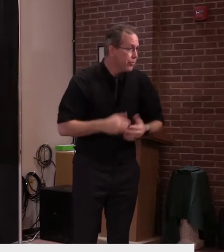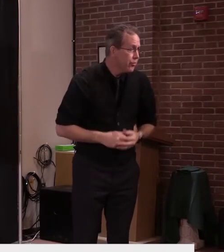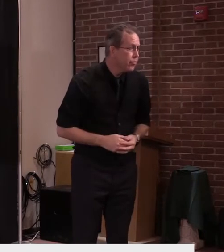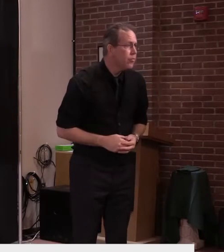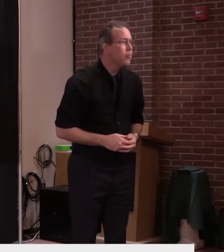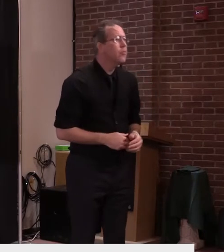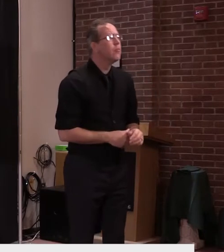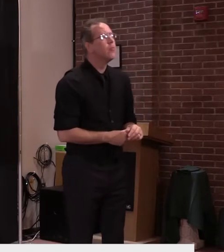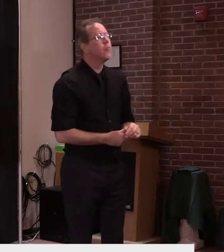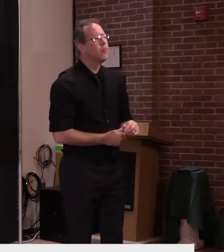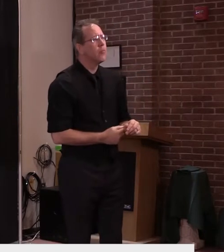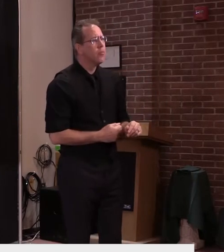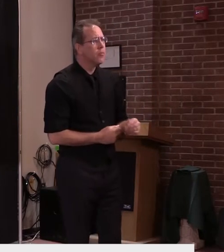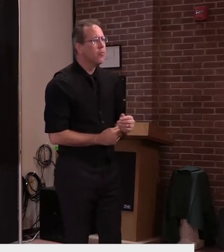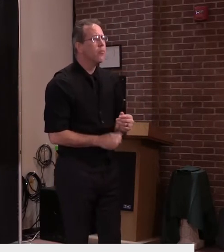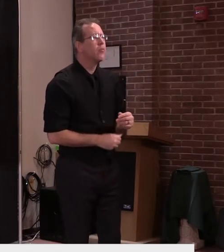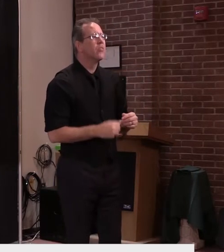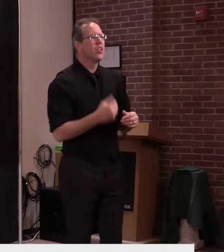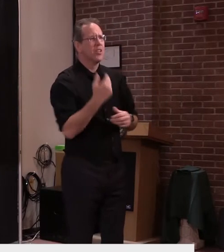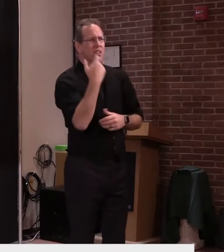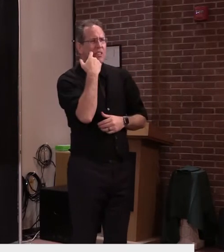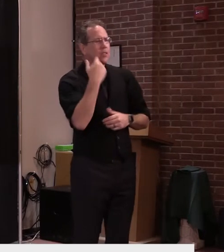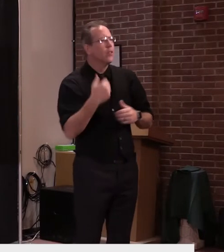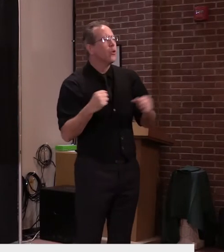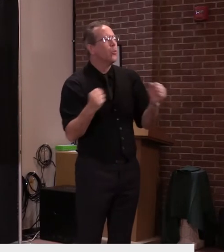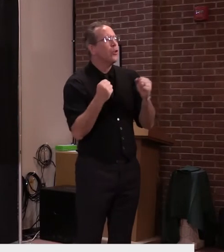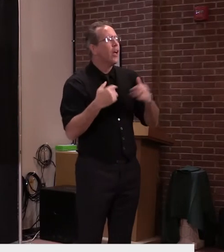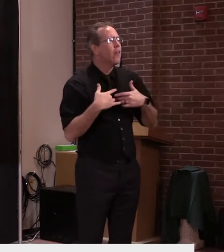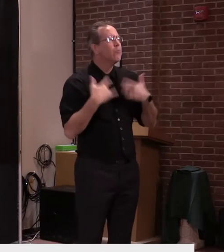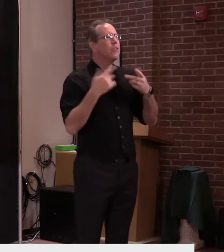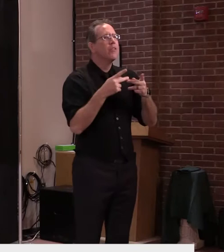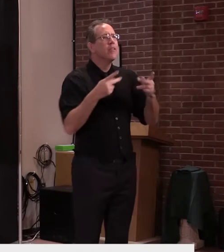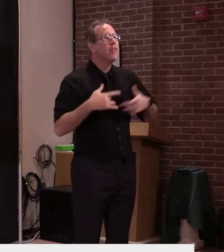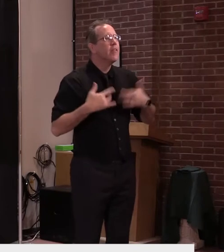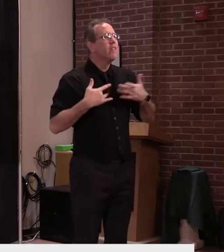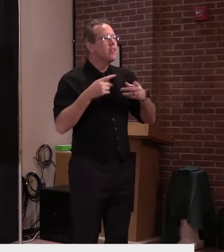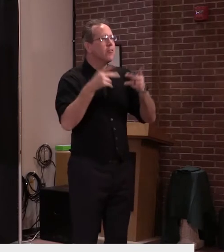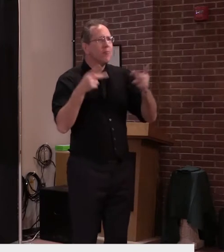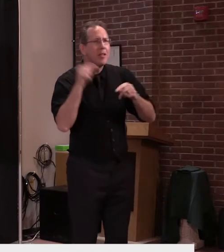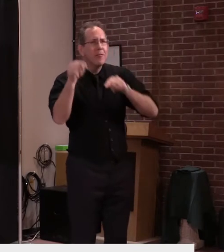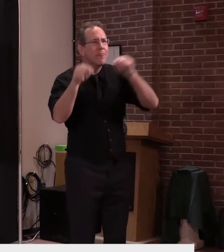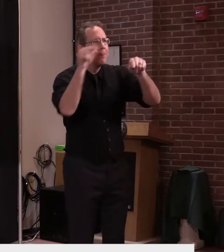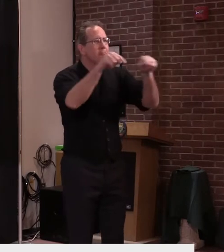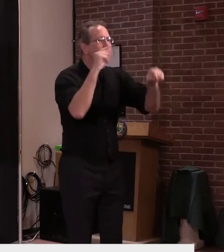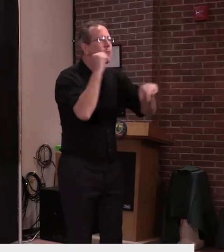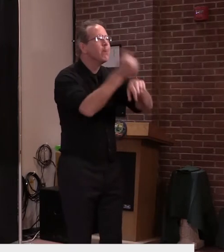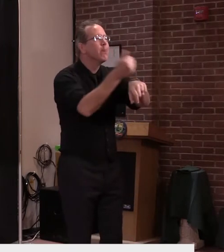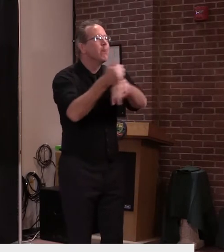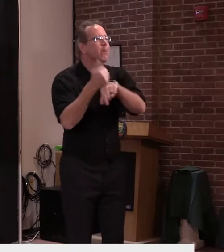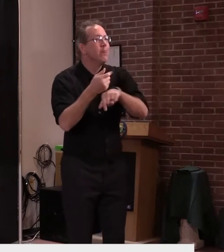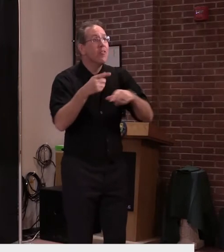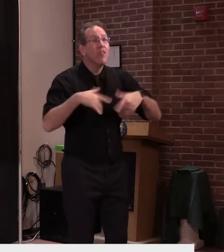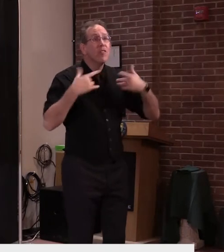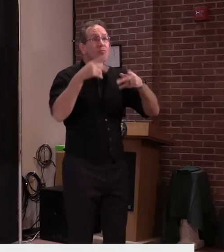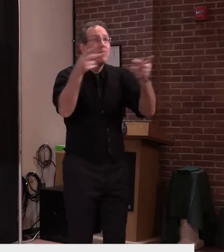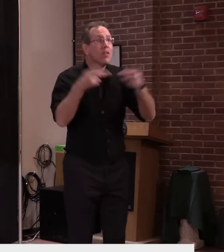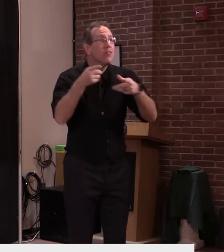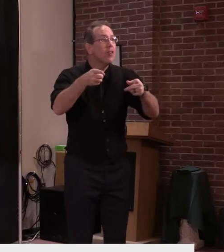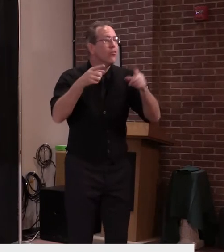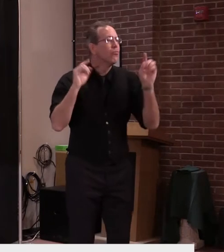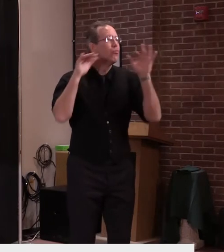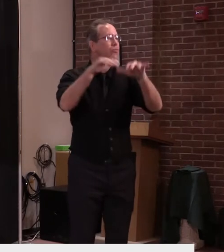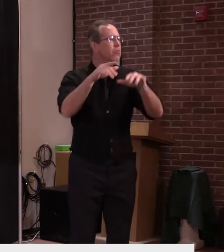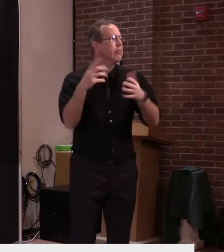winter events happening across the state. We continue to look for additional opportunities. If you